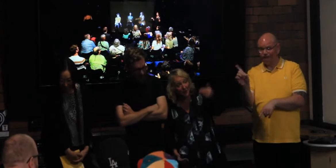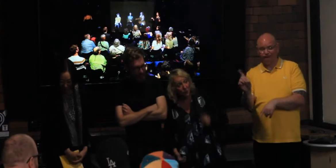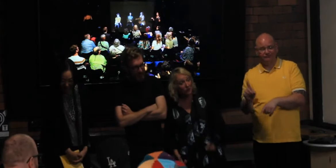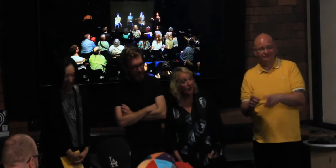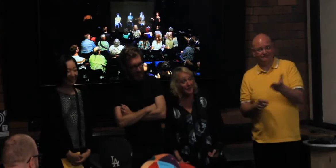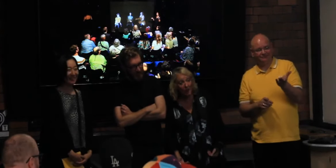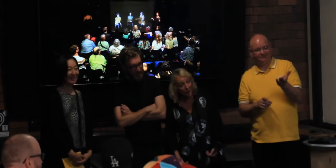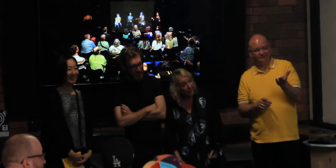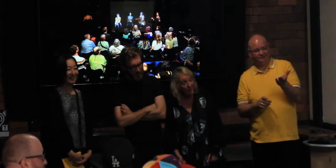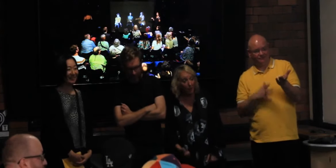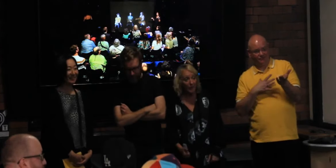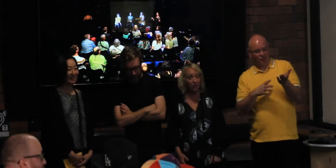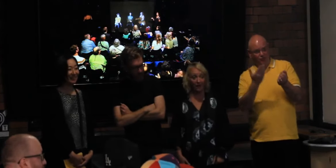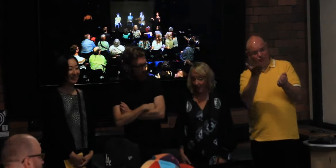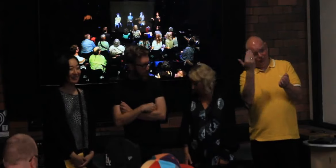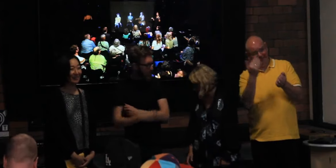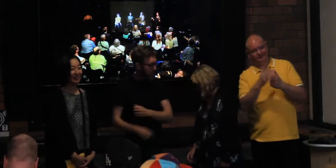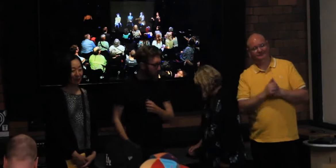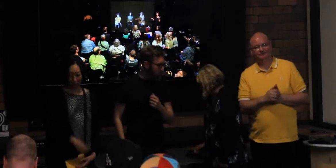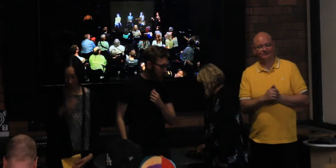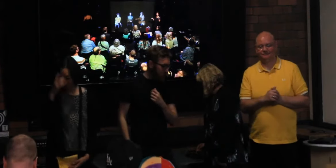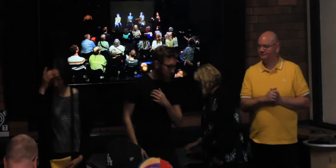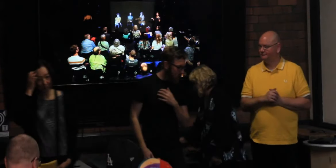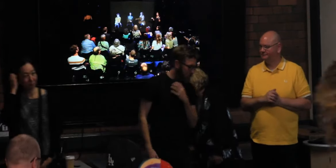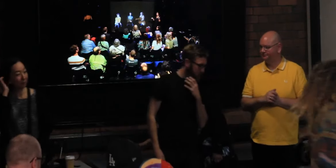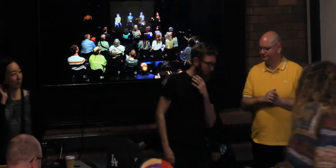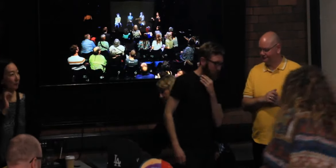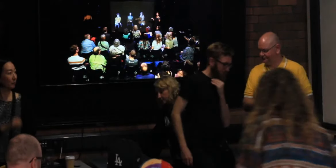Yes. Would you like to come up? That would be great. Thank you.